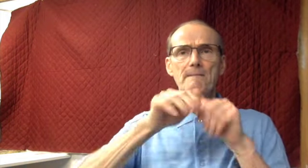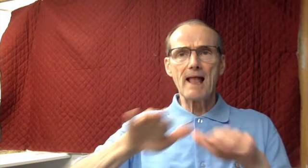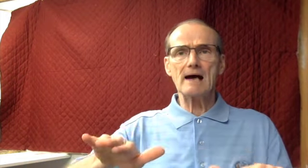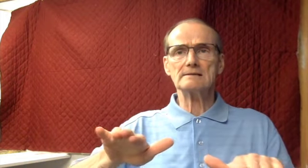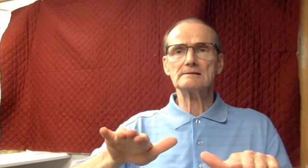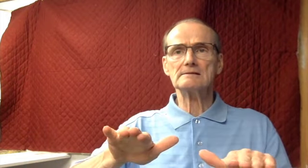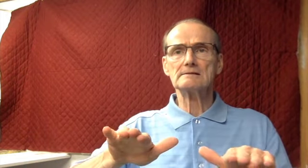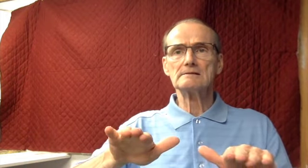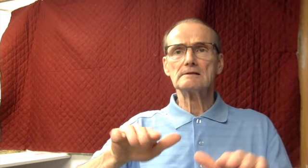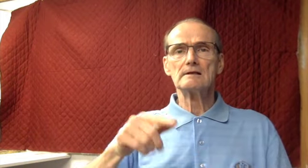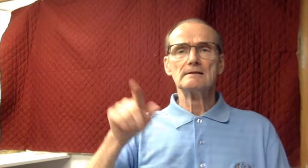And if children,